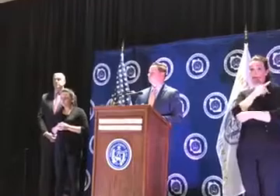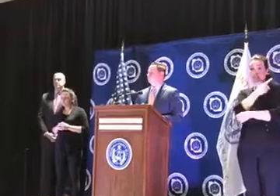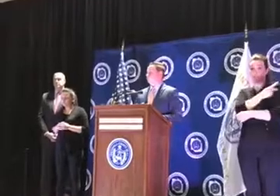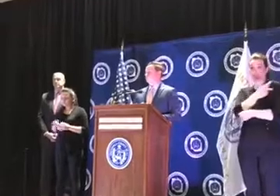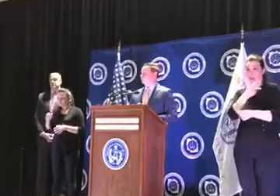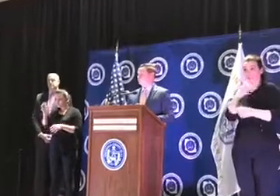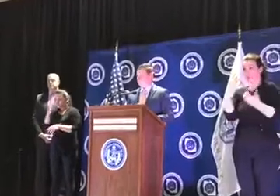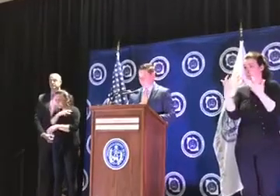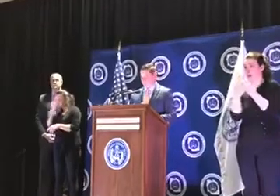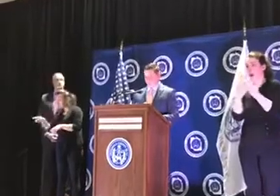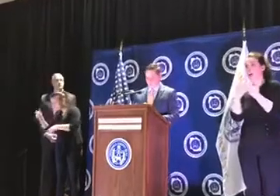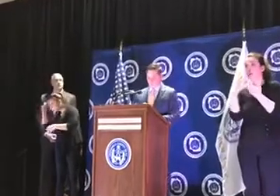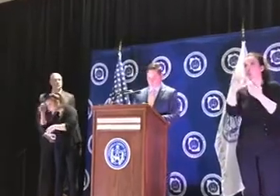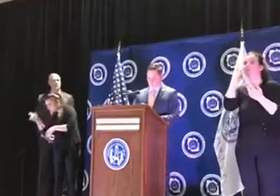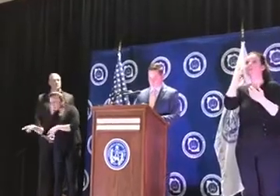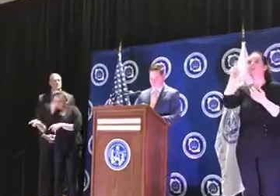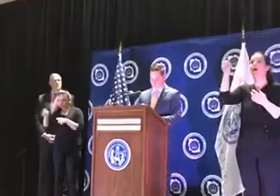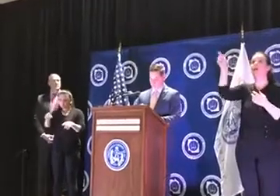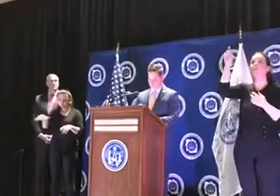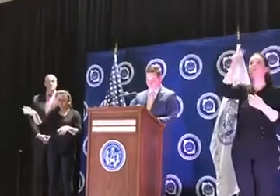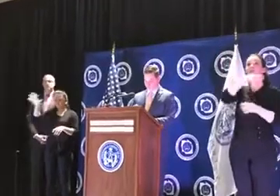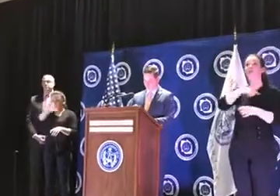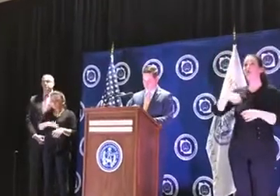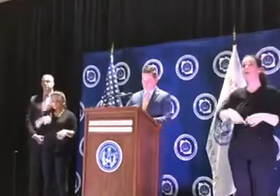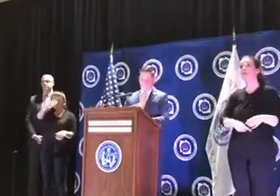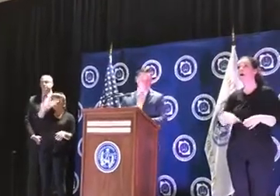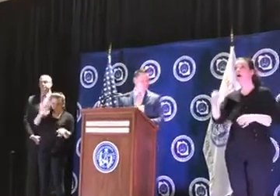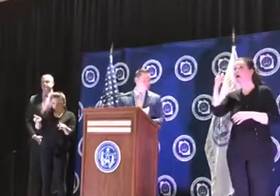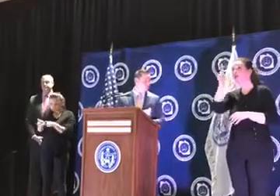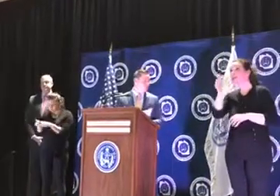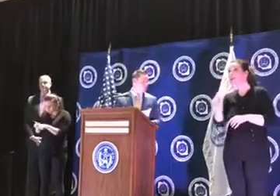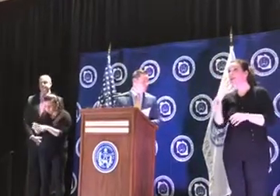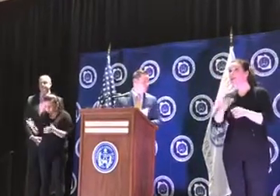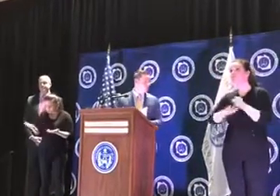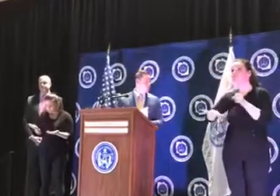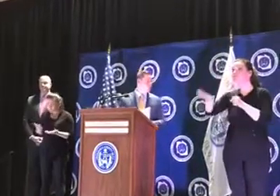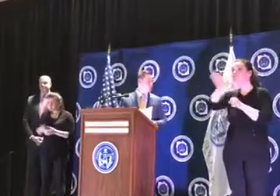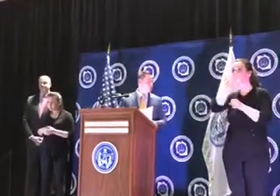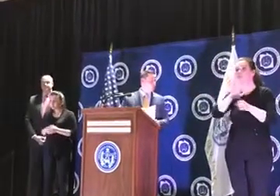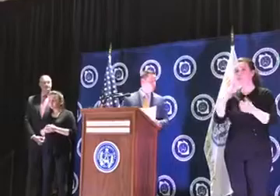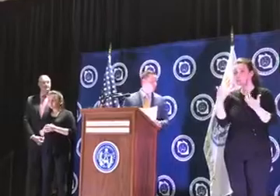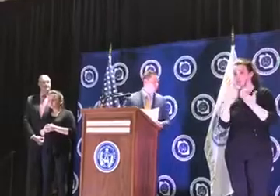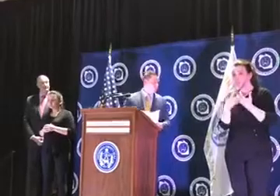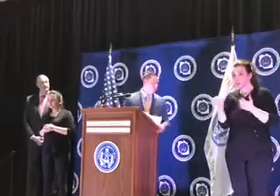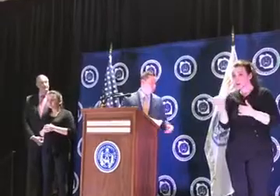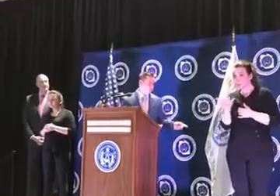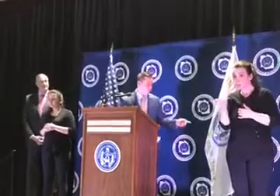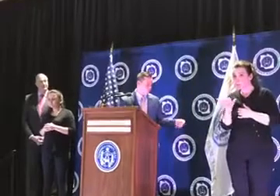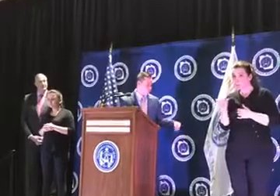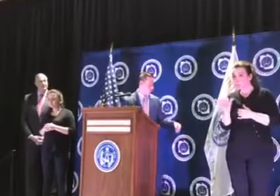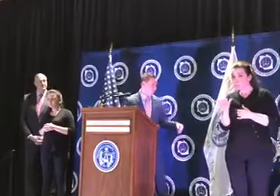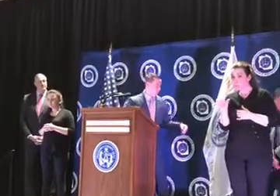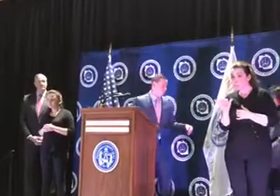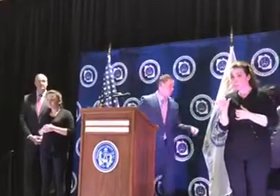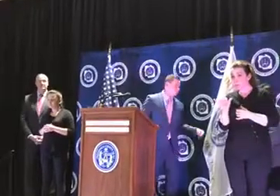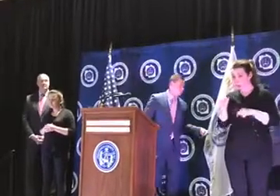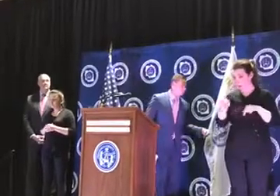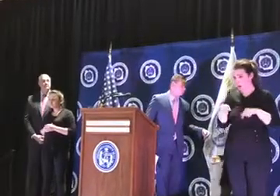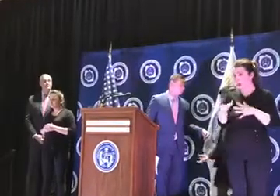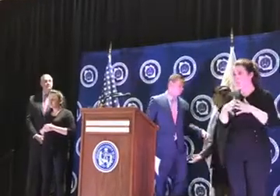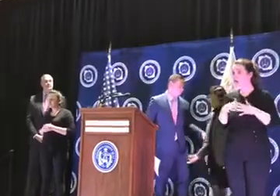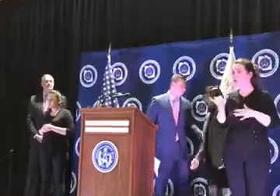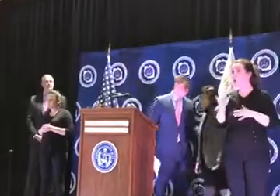of a new addition to the symptoms. Locally, are we seeing a mix of things? Anything specific, Doctor? Yeah, I mean,